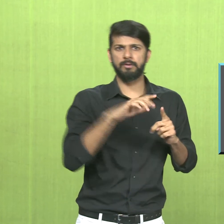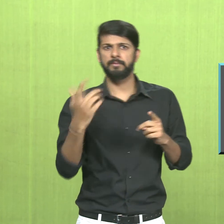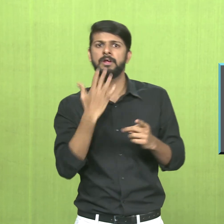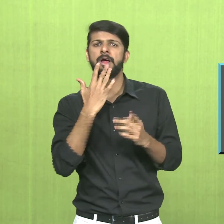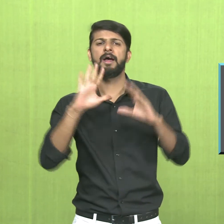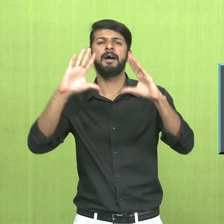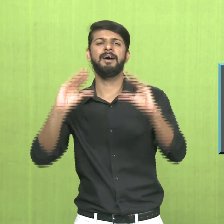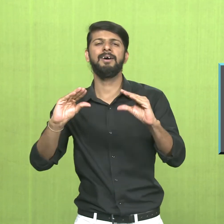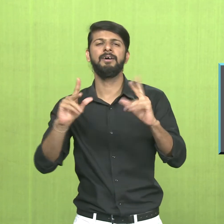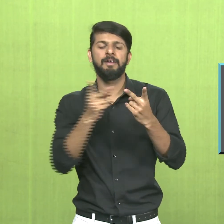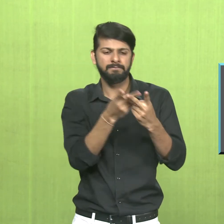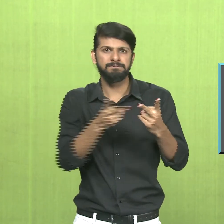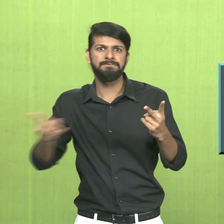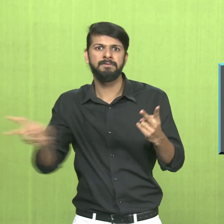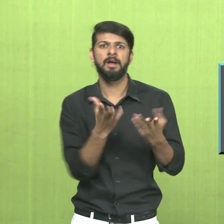Then you have pastels in varying softness.